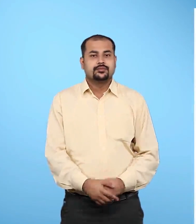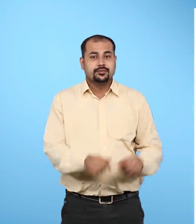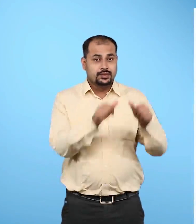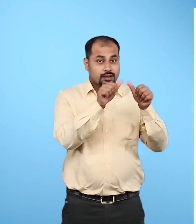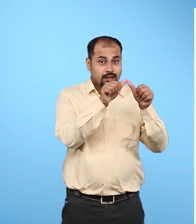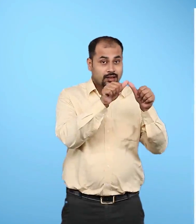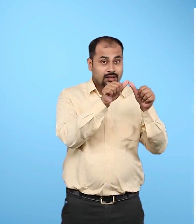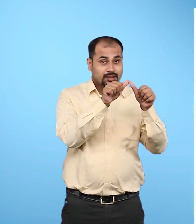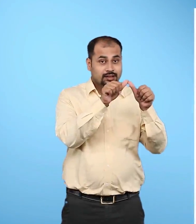A.